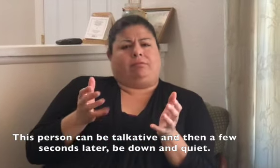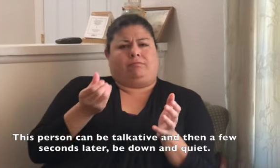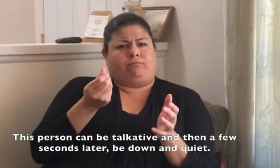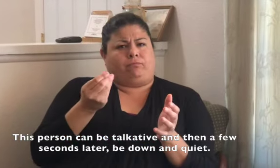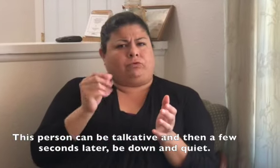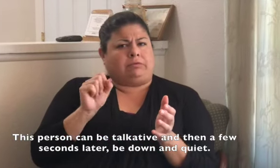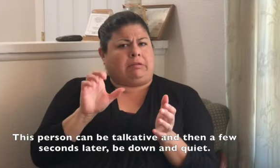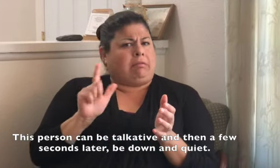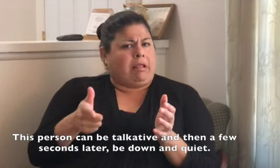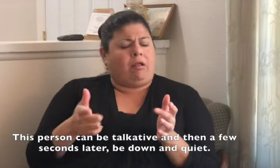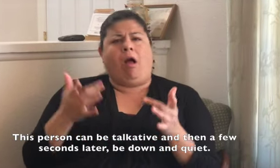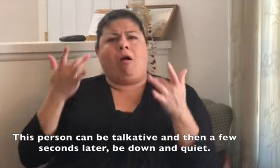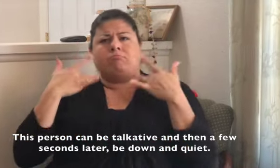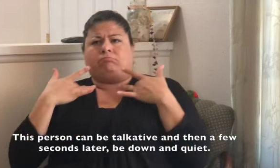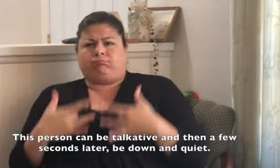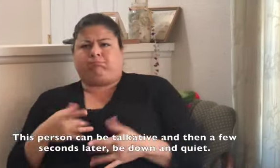down and quiet.